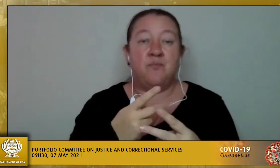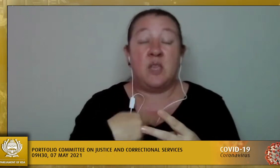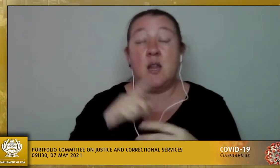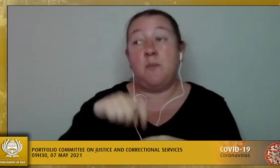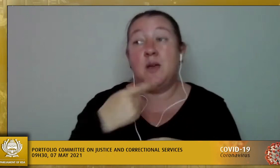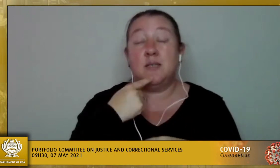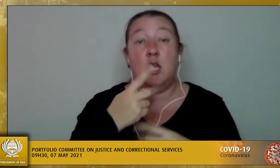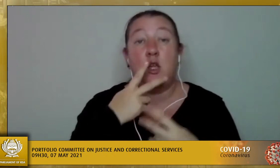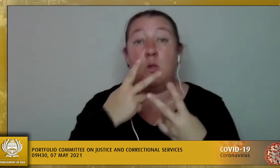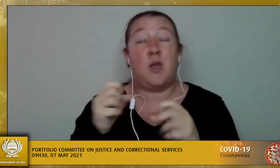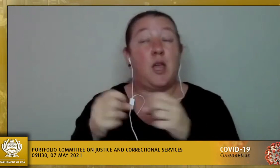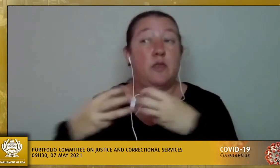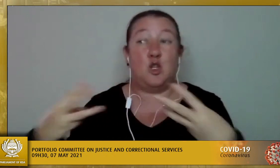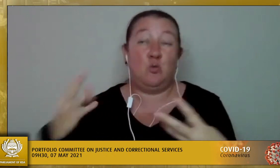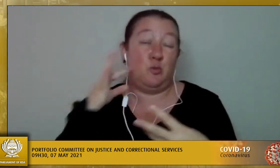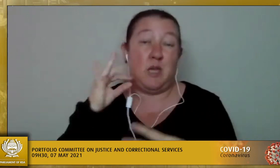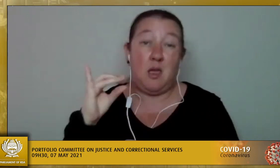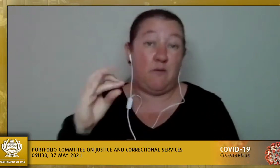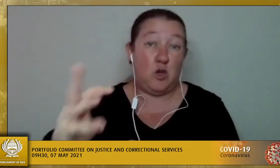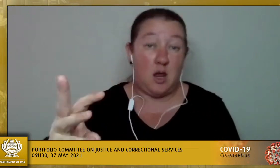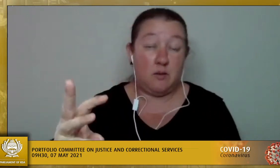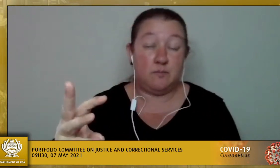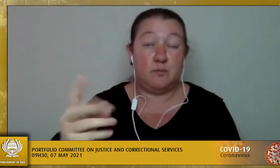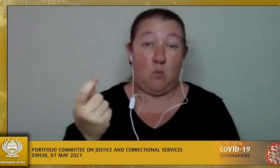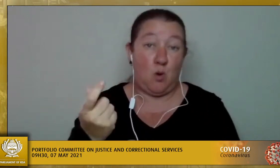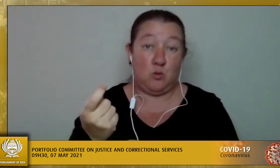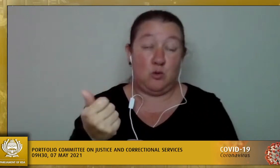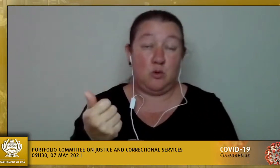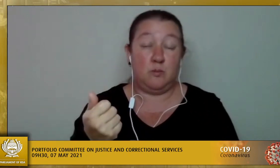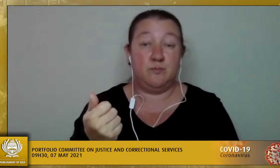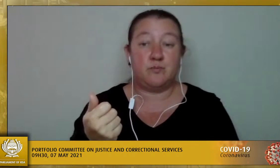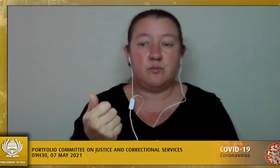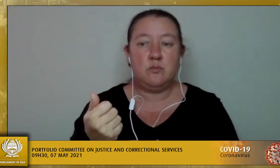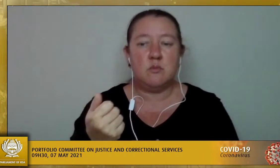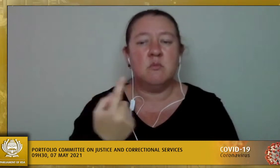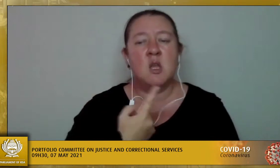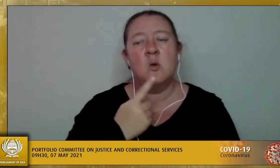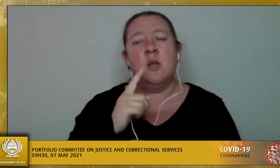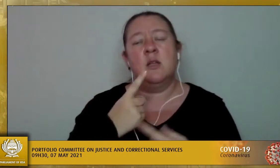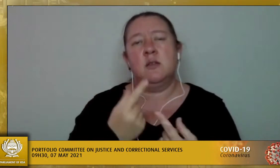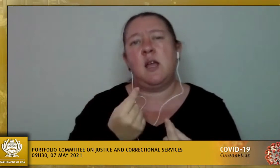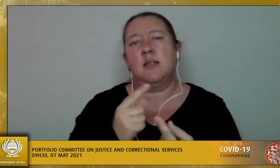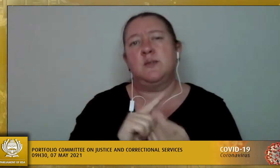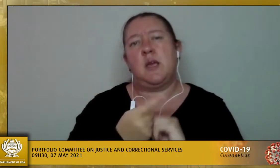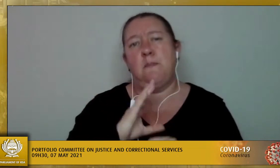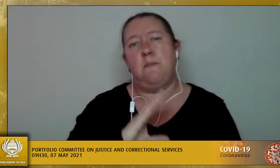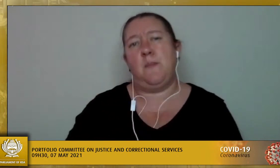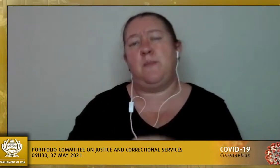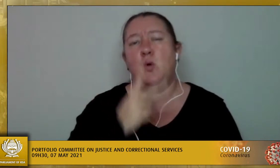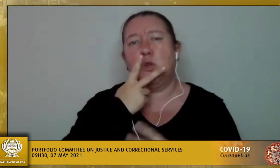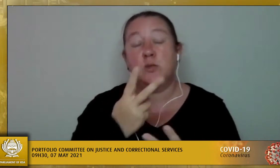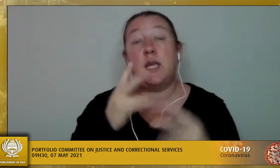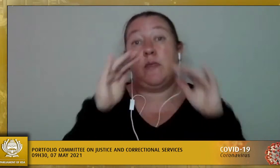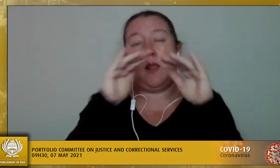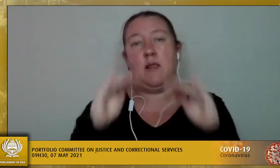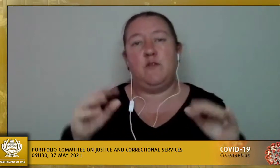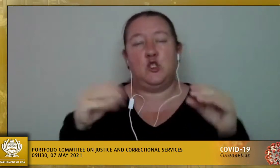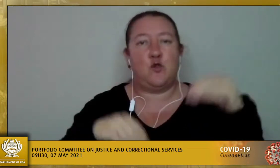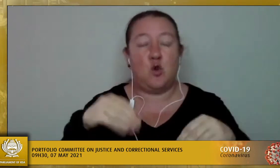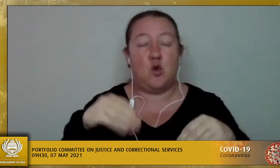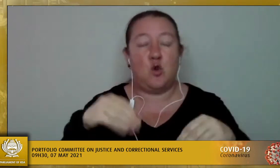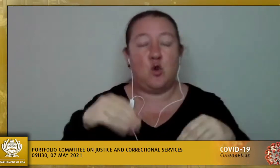looking at the newspapers almost on a daily basis one does become discouraged when you see the levels of corruption you made